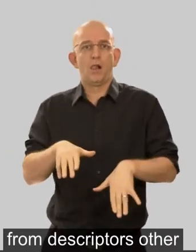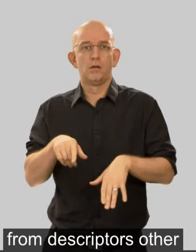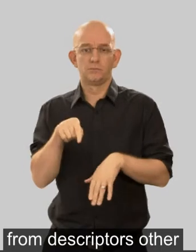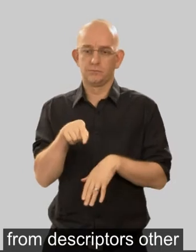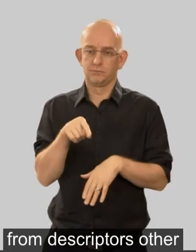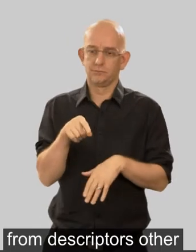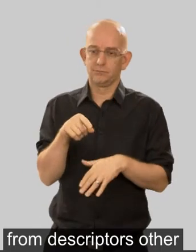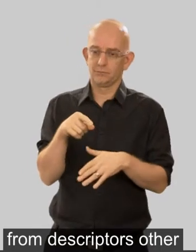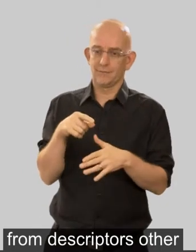and